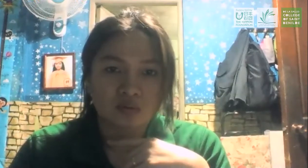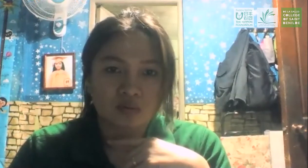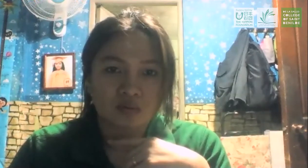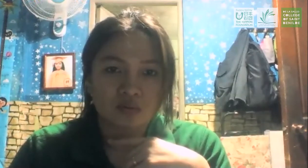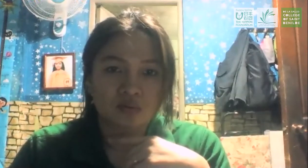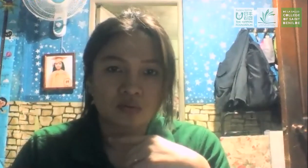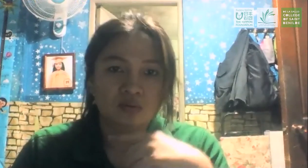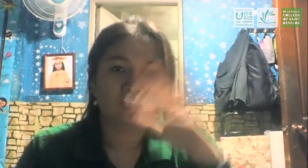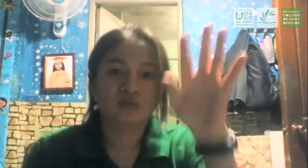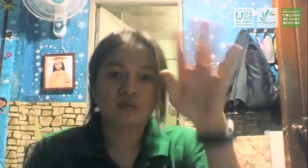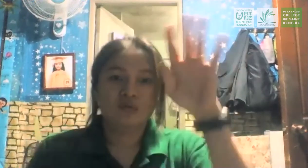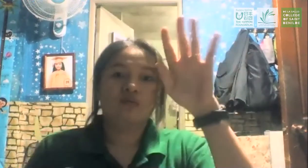Ming and then Ray.